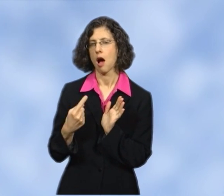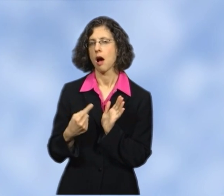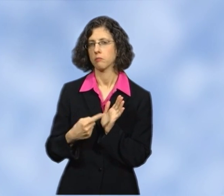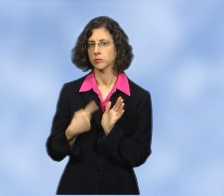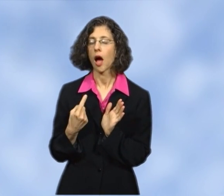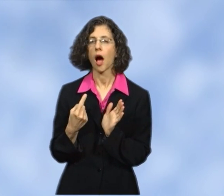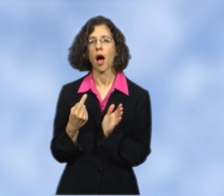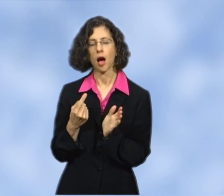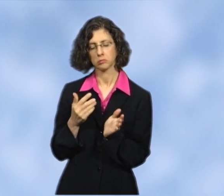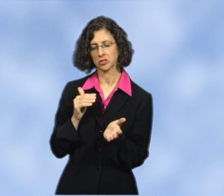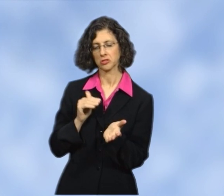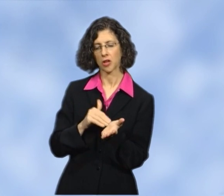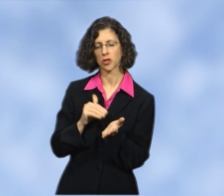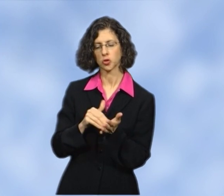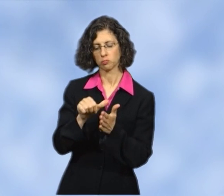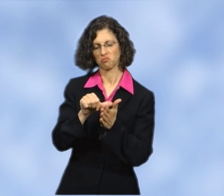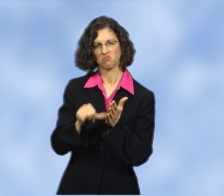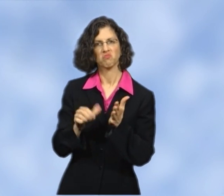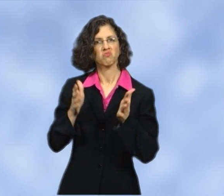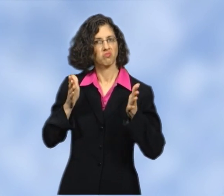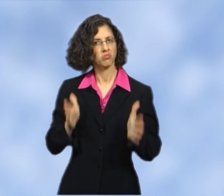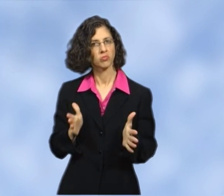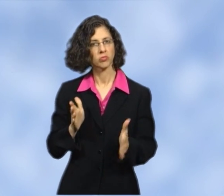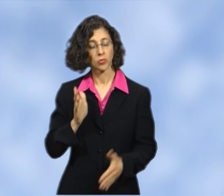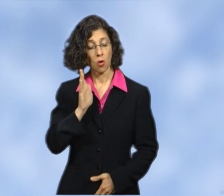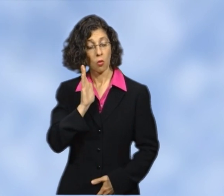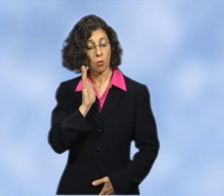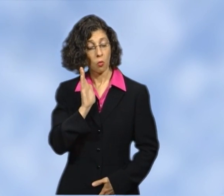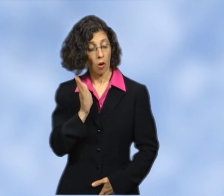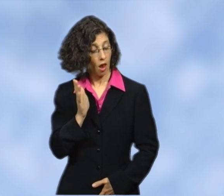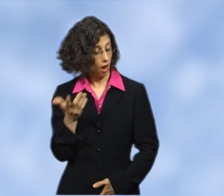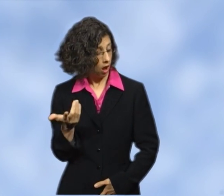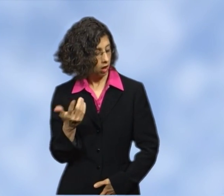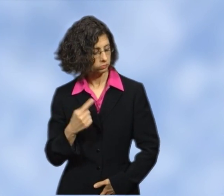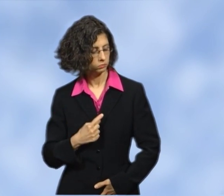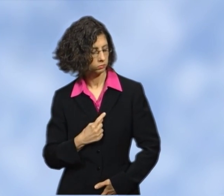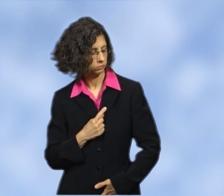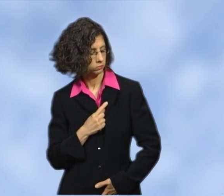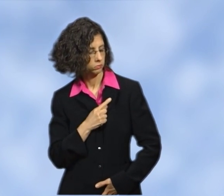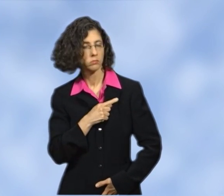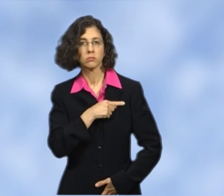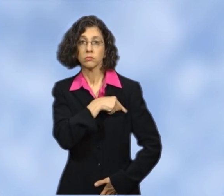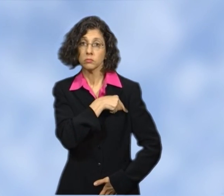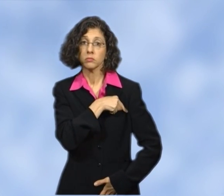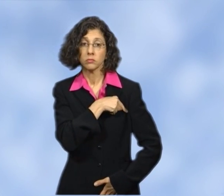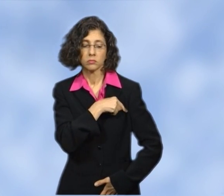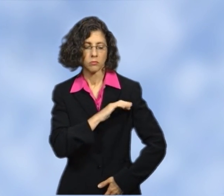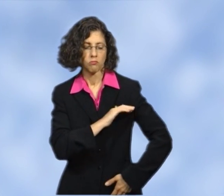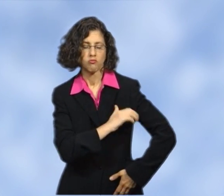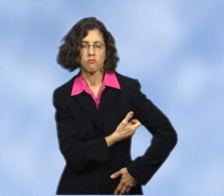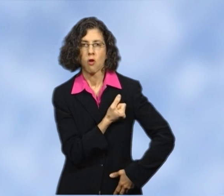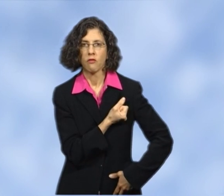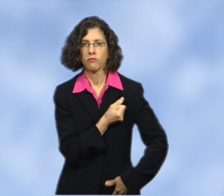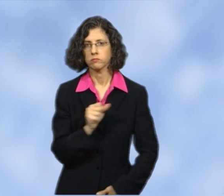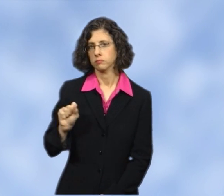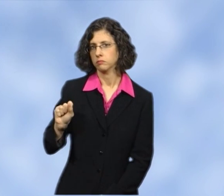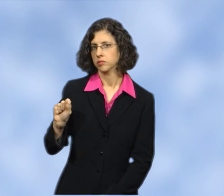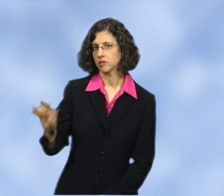sometimes your surgeon may also want to remove the surrounding lymph nodes